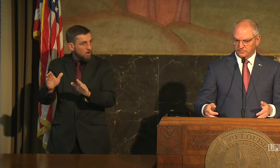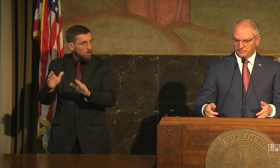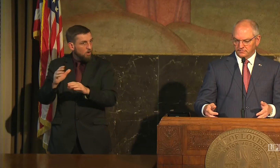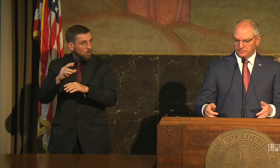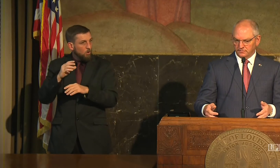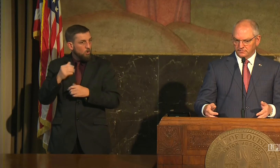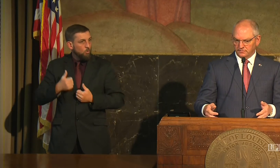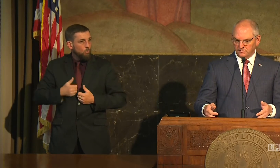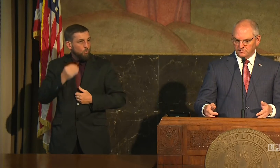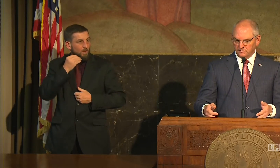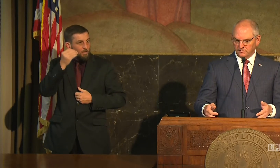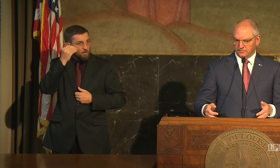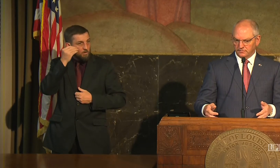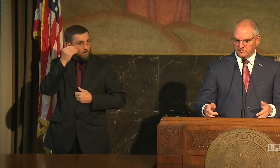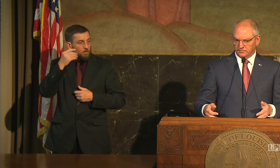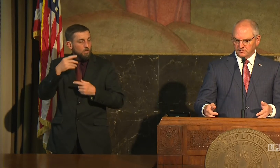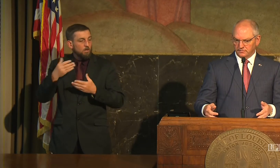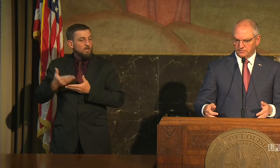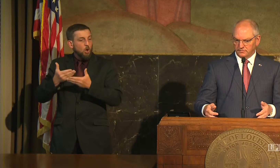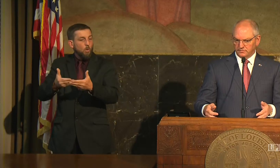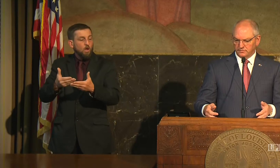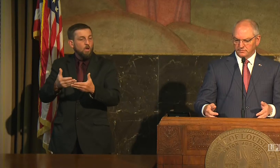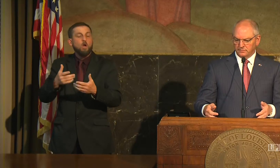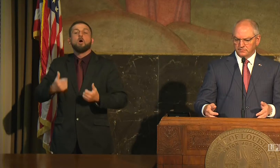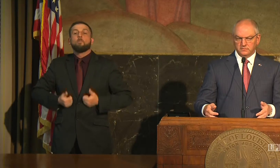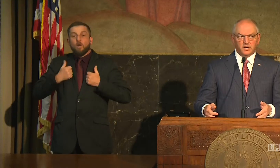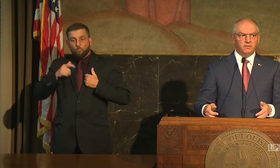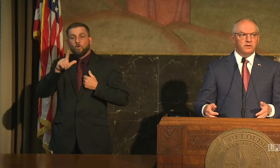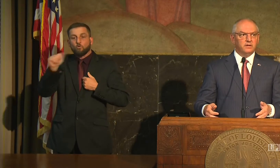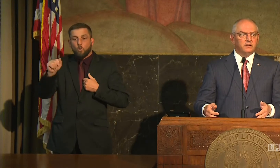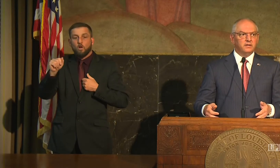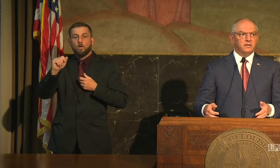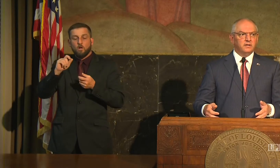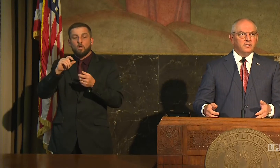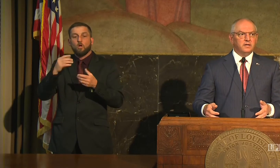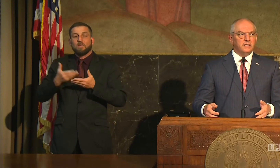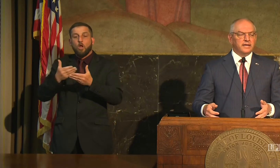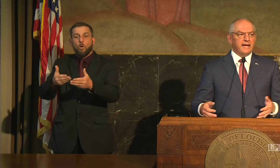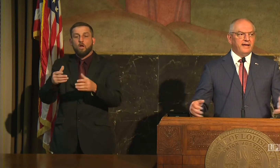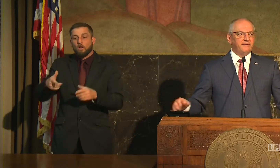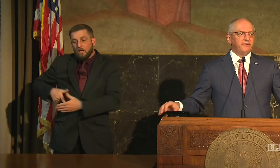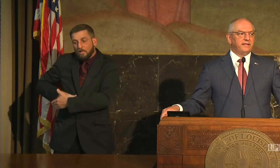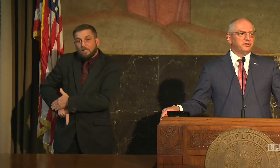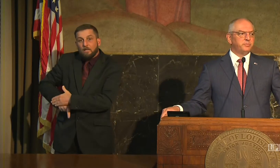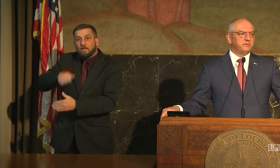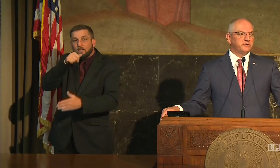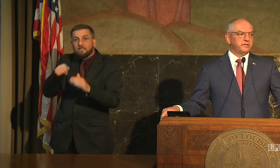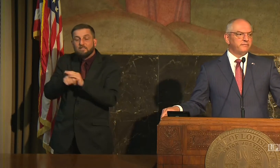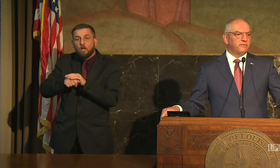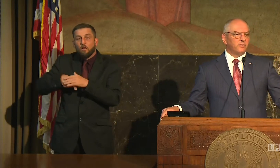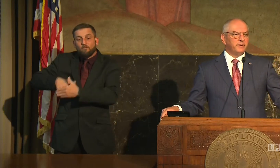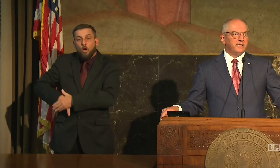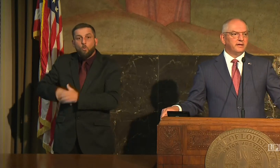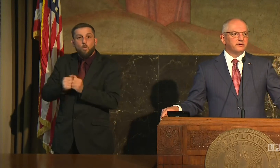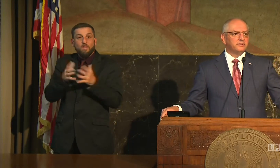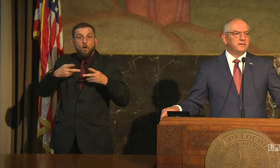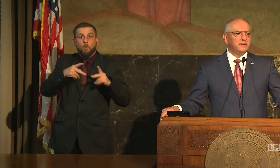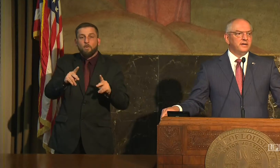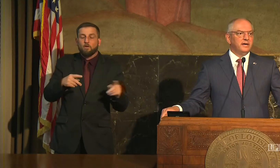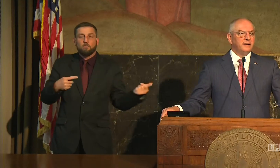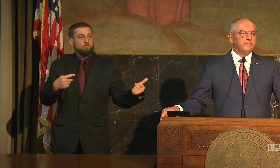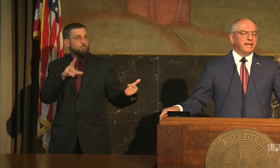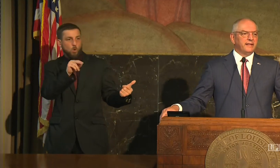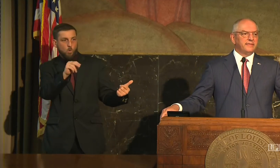carry concealed firearms without a permit? No. Look, I've had this position for many